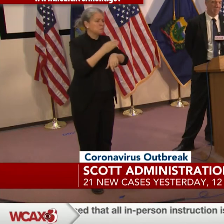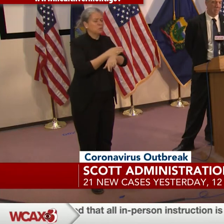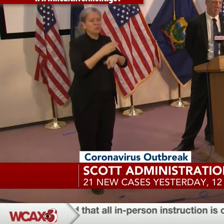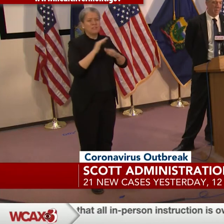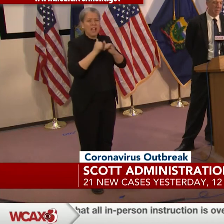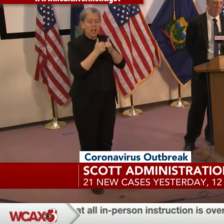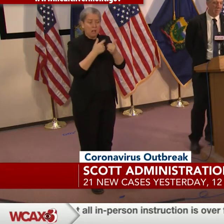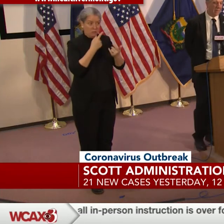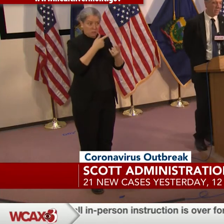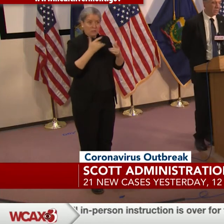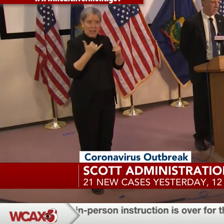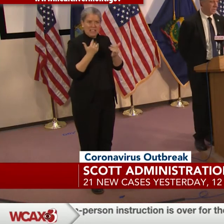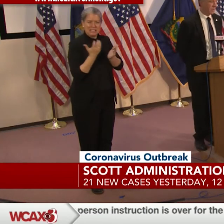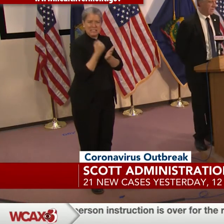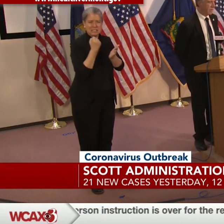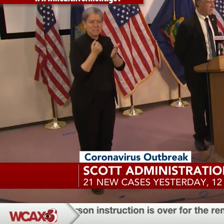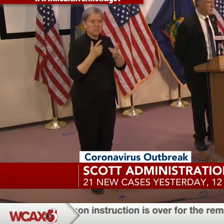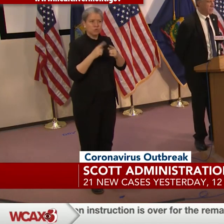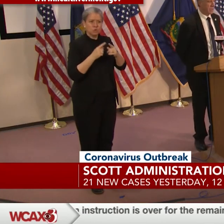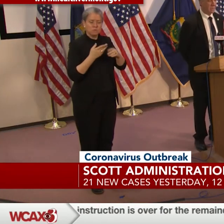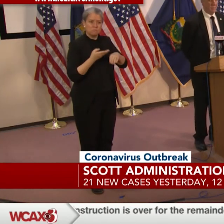regard. Thank you, John.